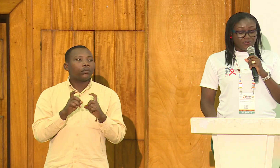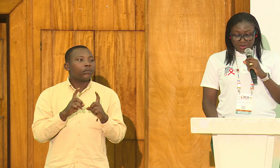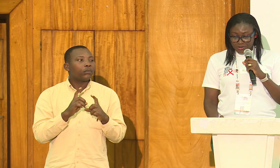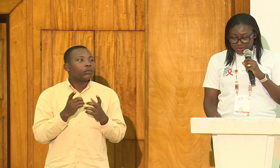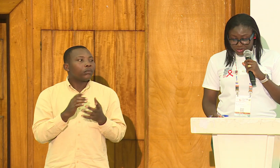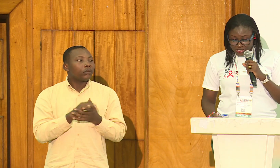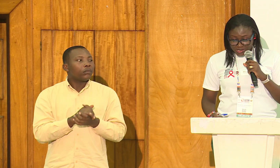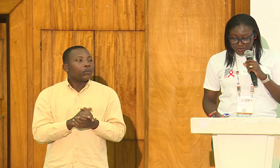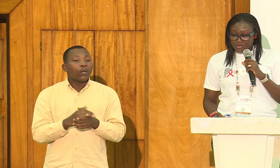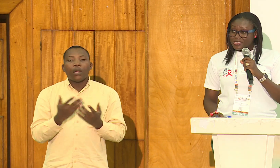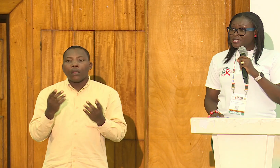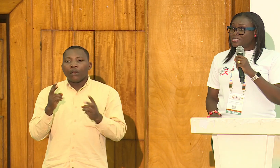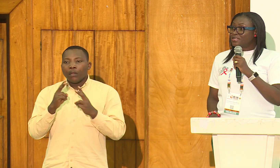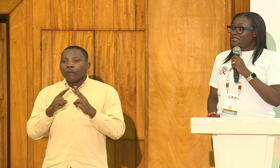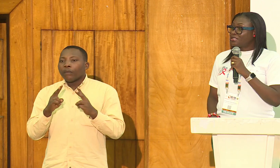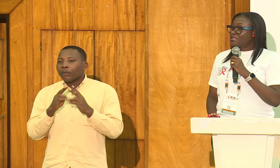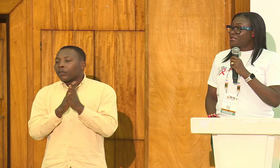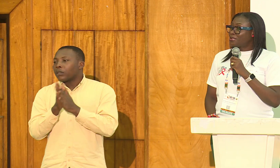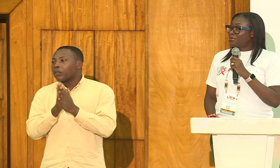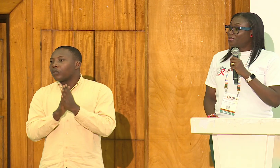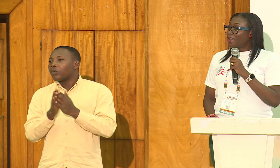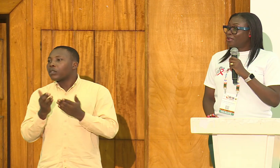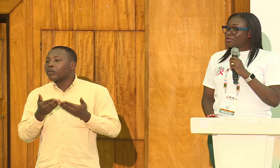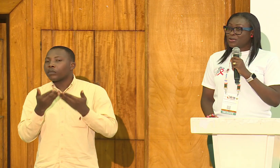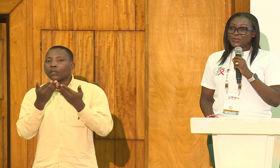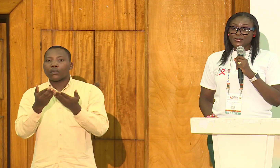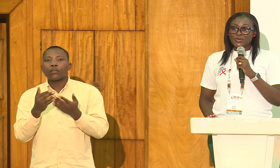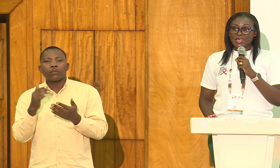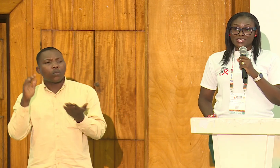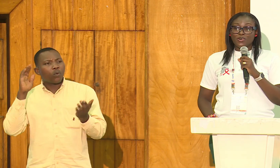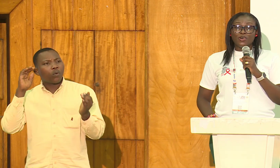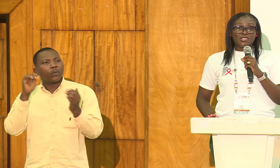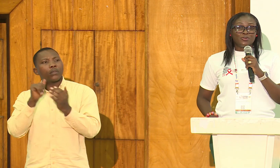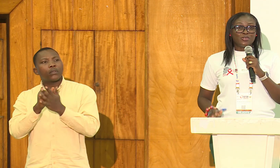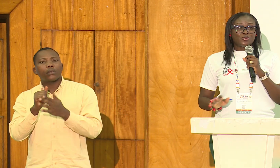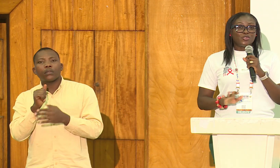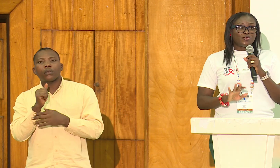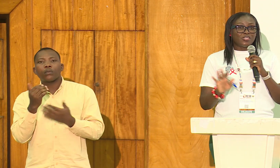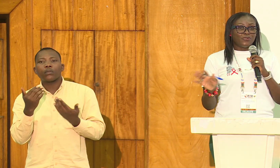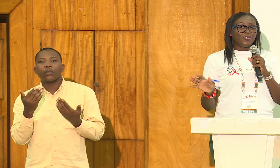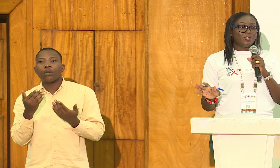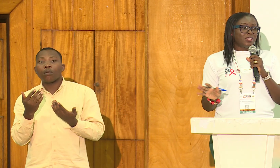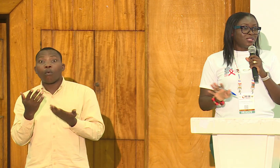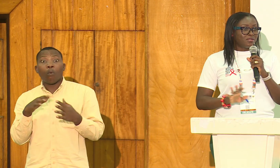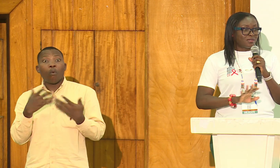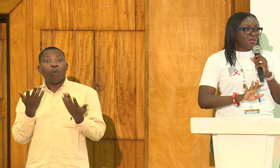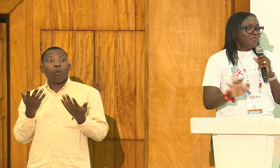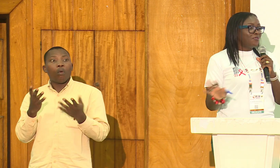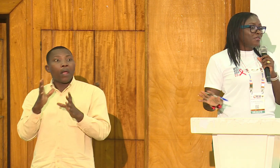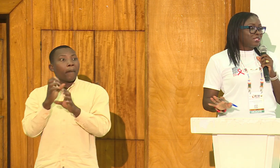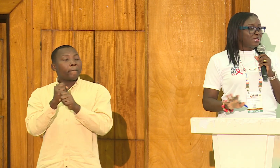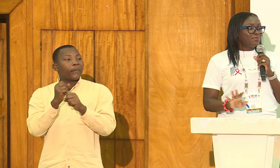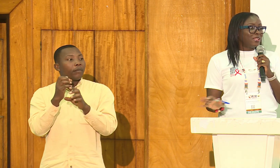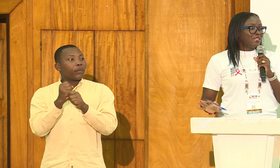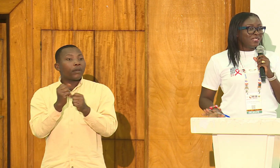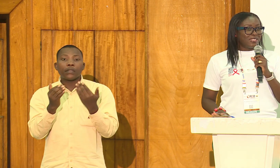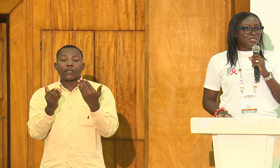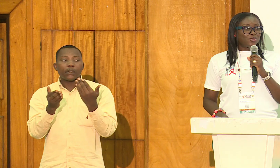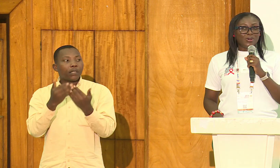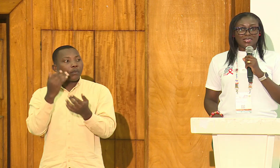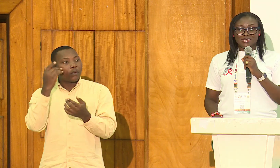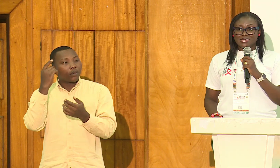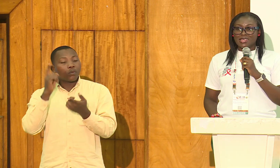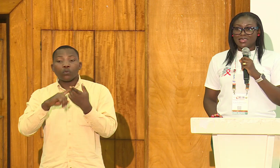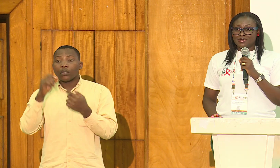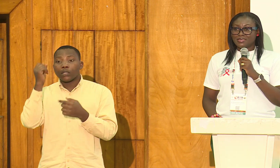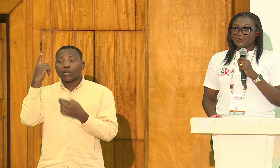It was a very interesting presentation, so I was hoping we'll get it was so straightforward and very simple and easy